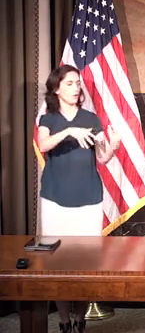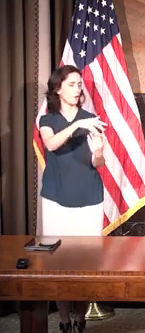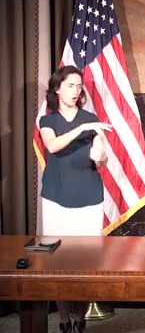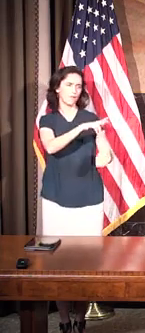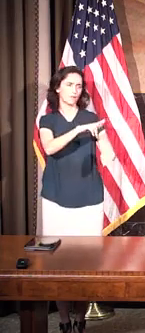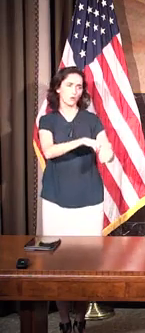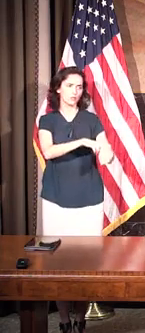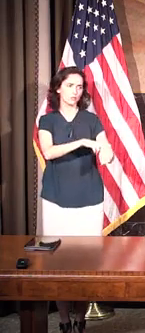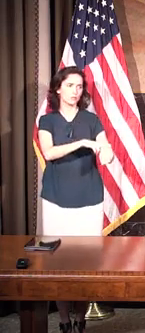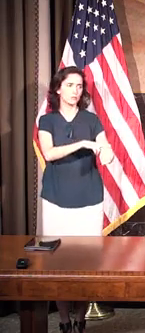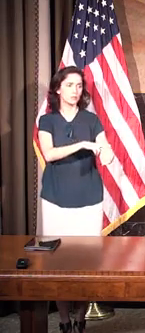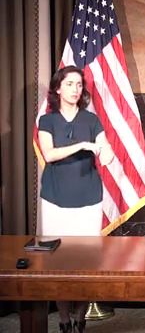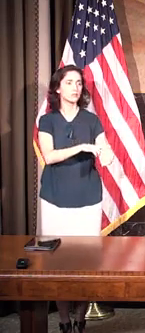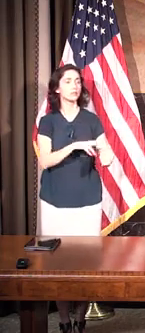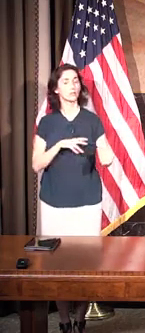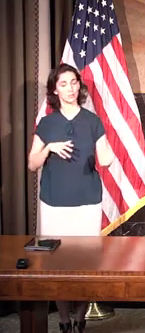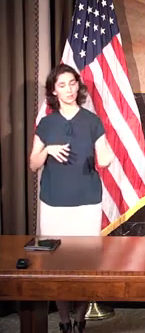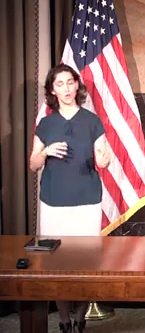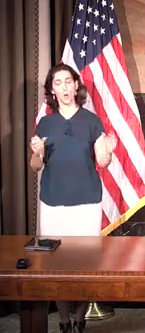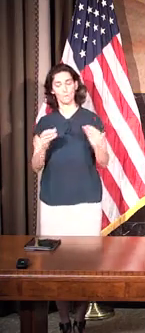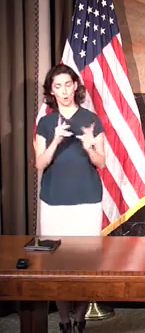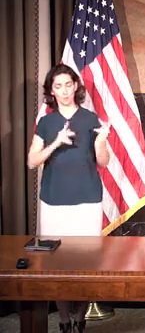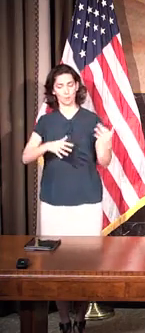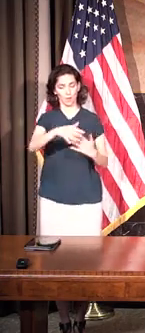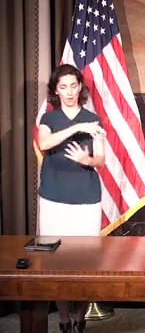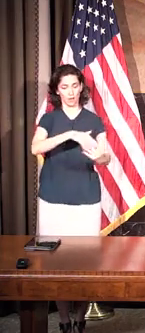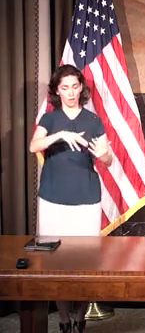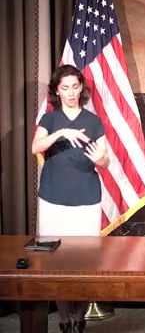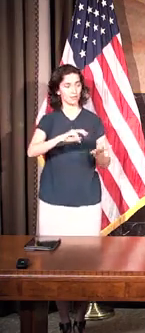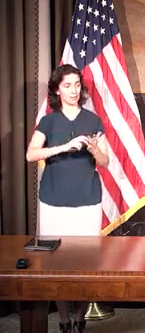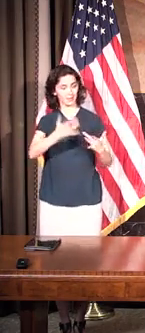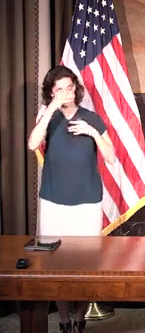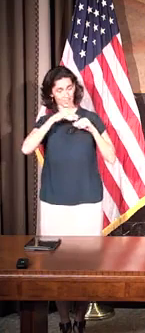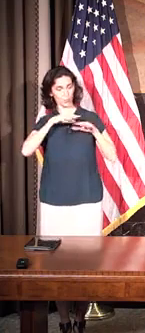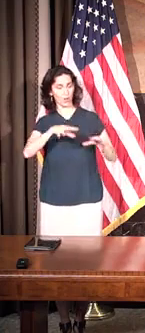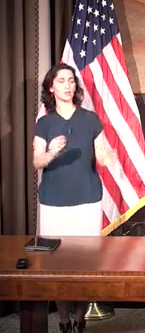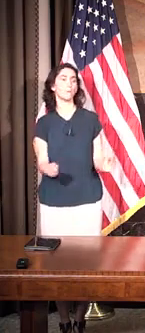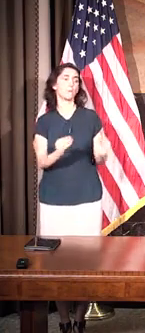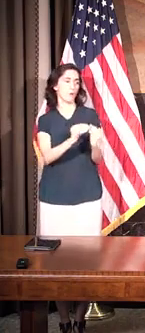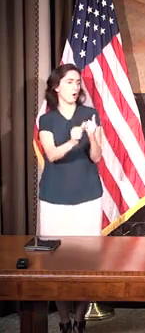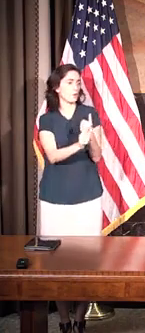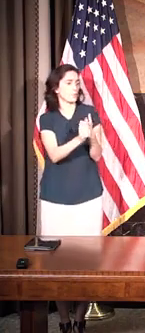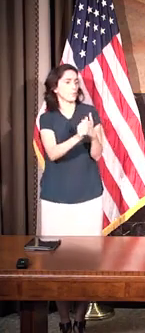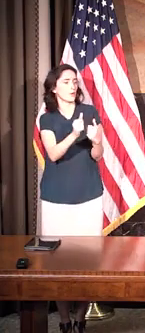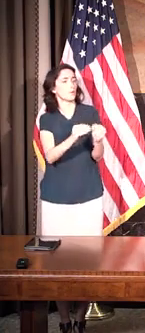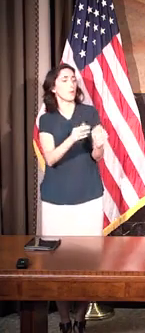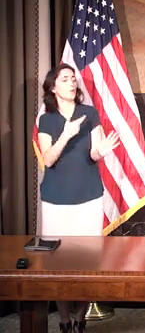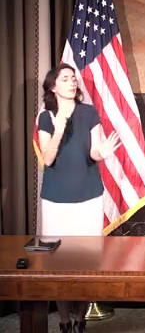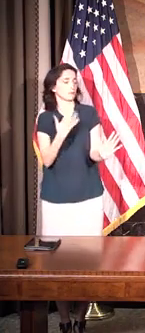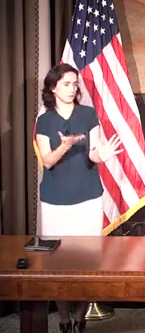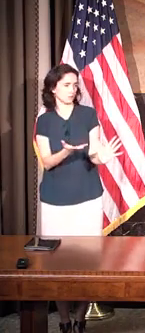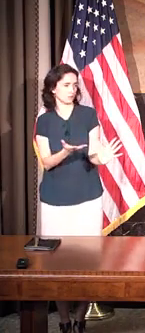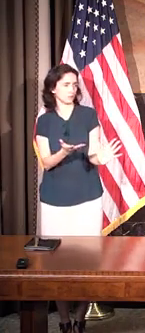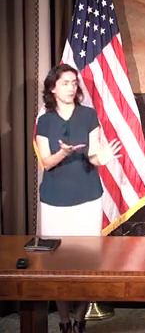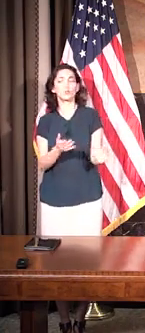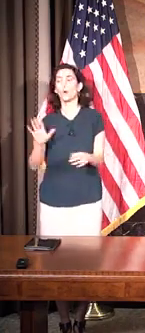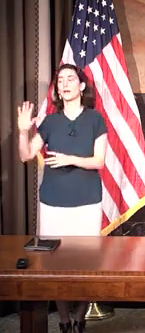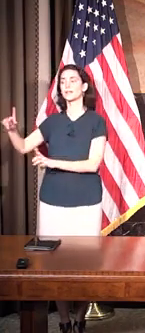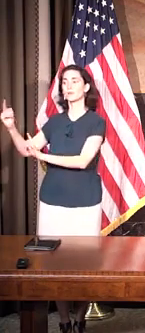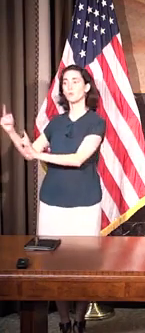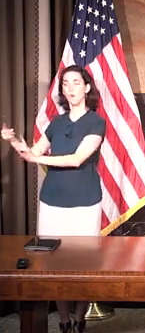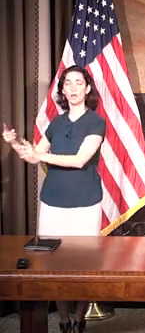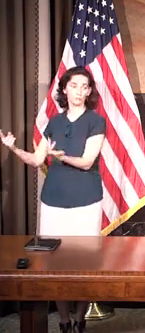another, and you increase the risk of the disease being transmitted. And so I think what he said is